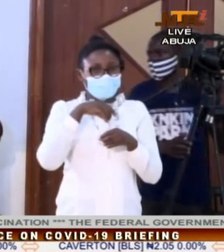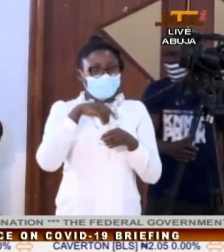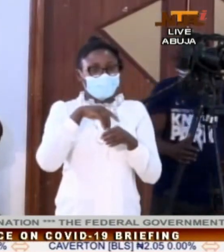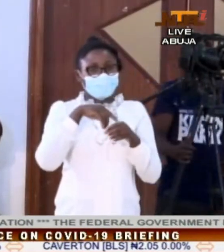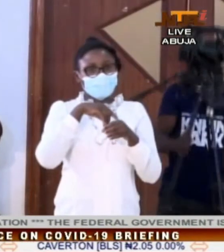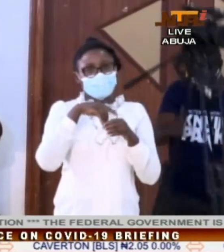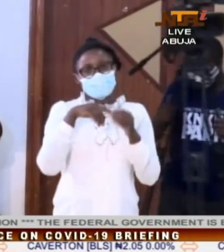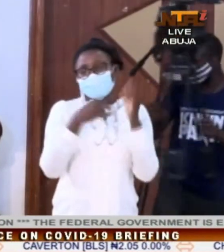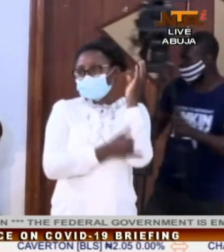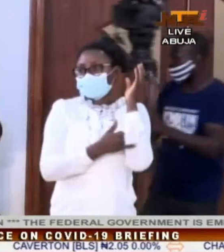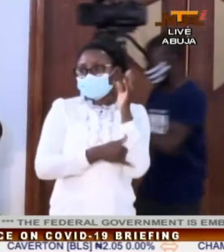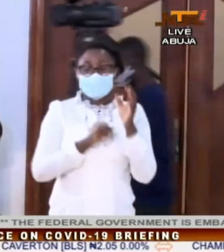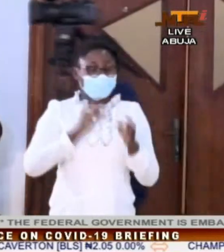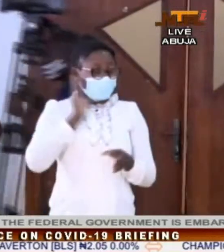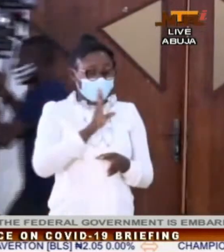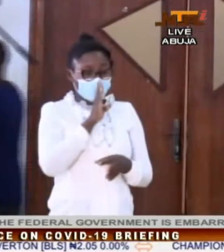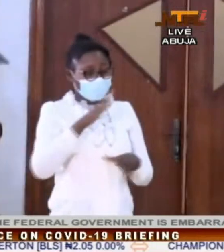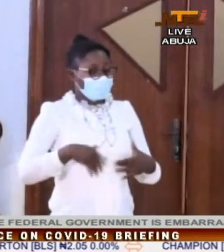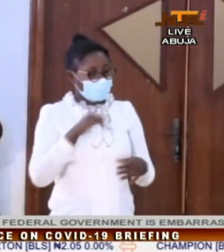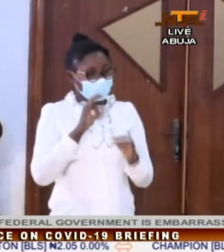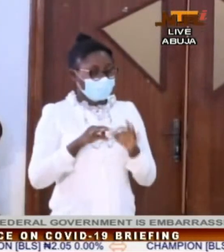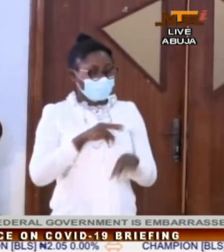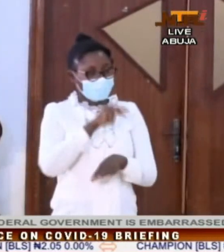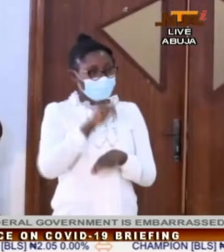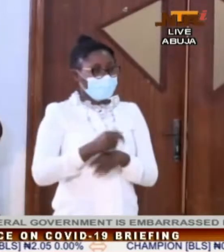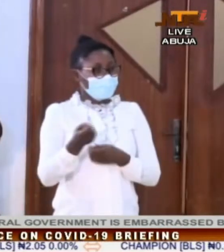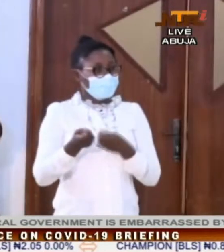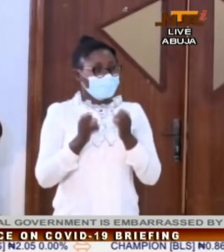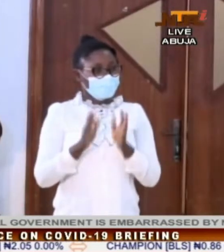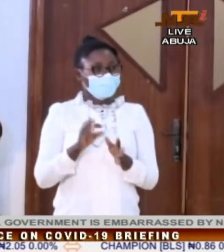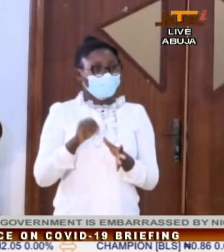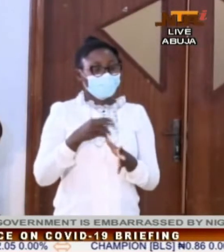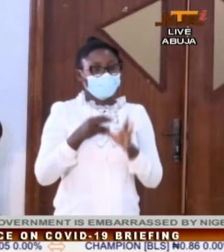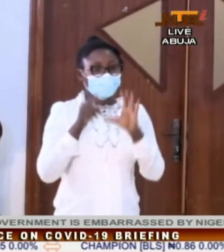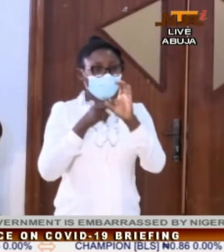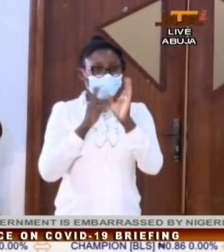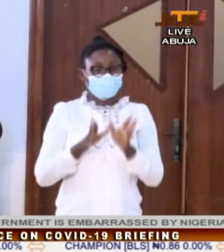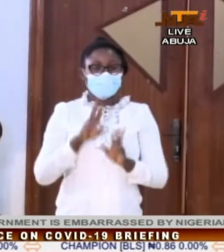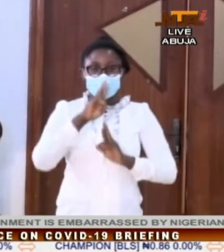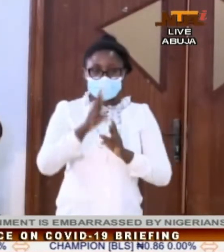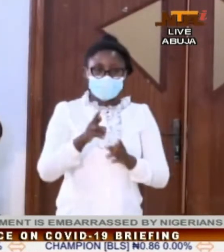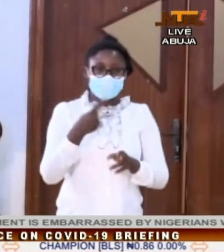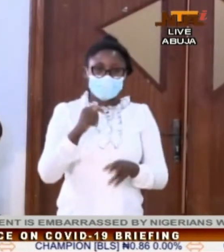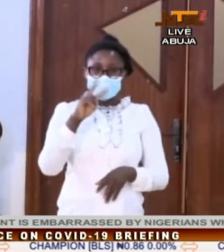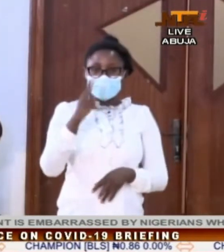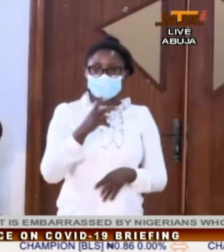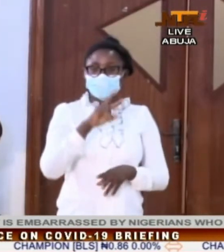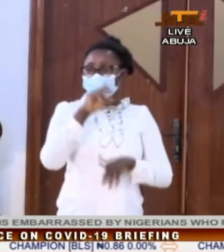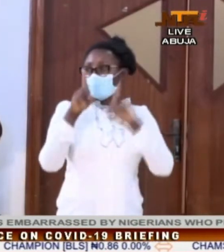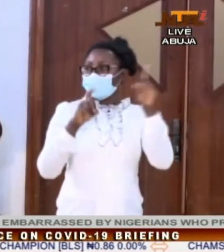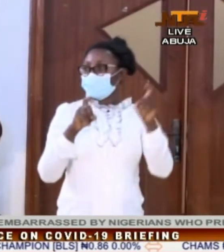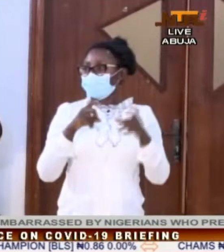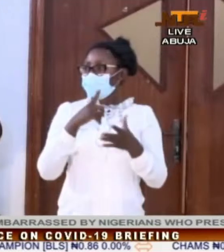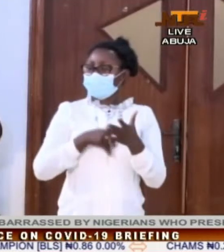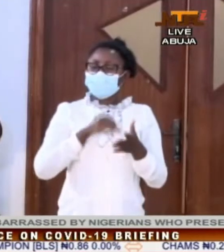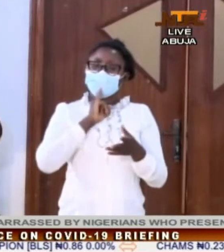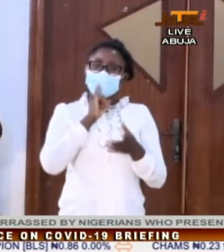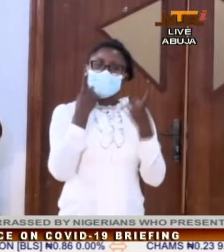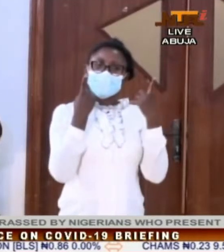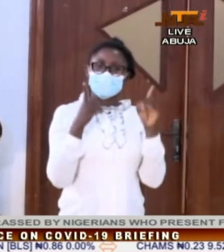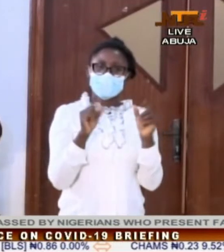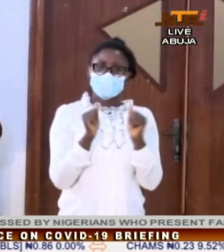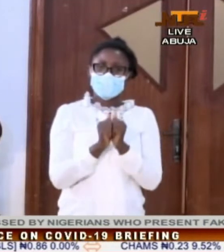glad if the national coordinator or the chairman responds to it. It has to do with what is happening with